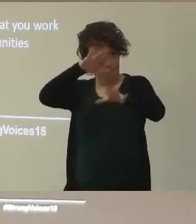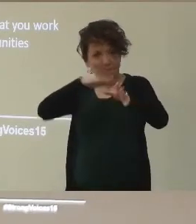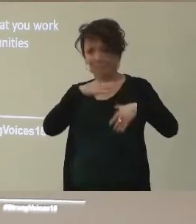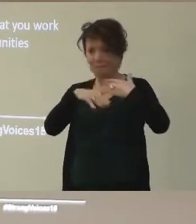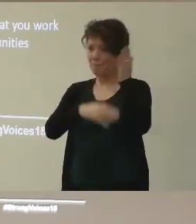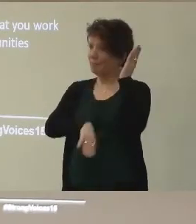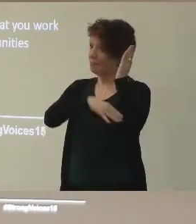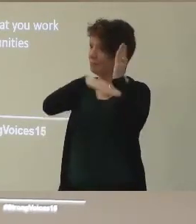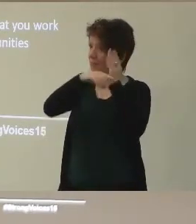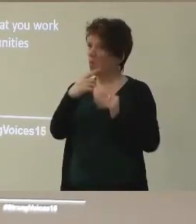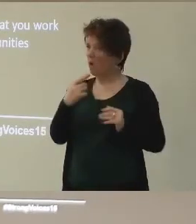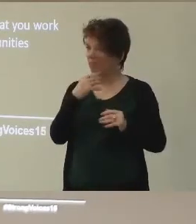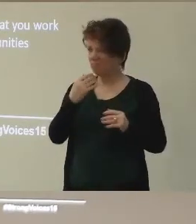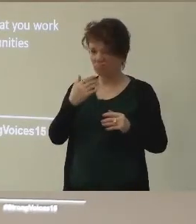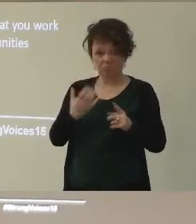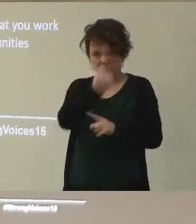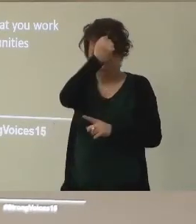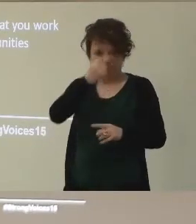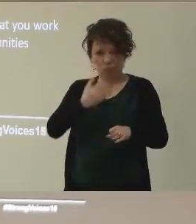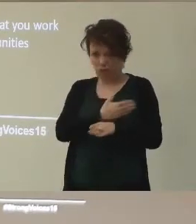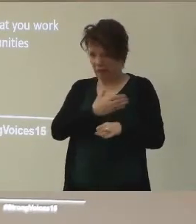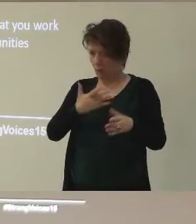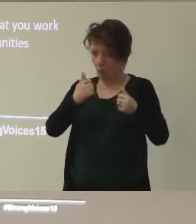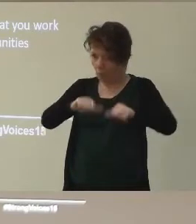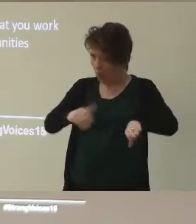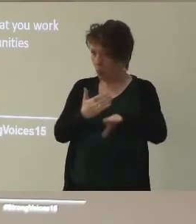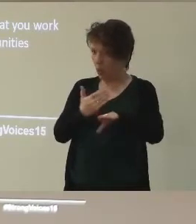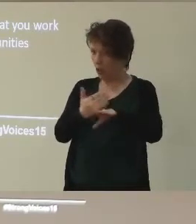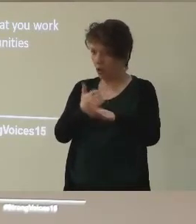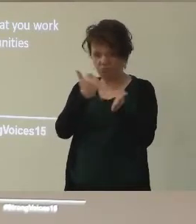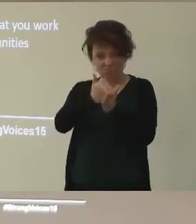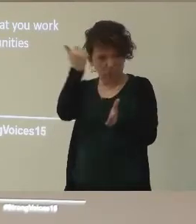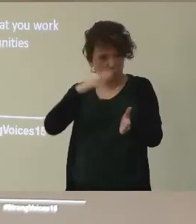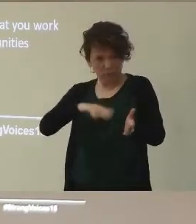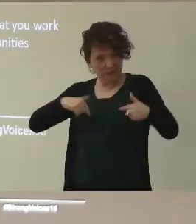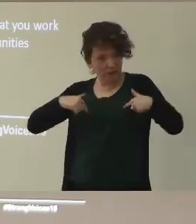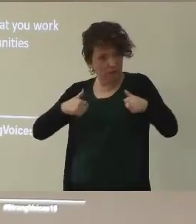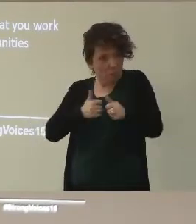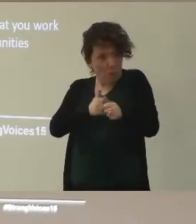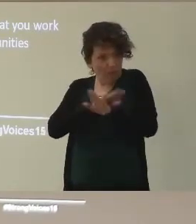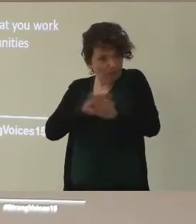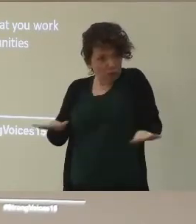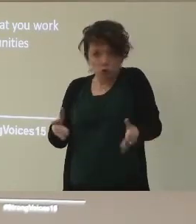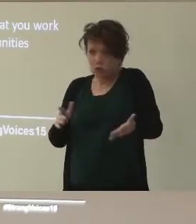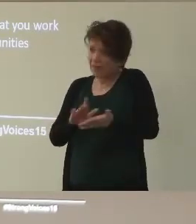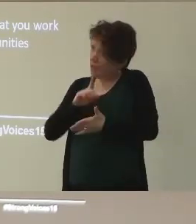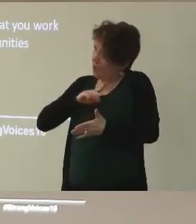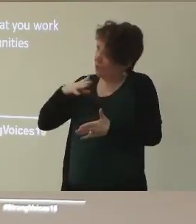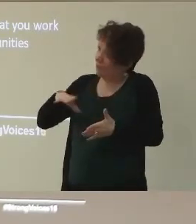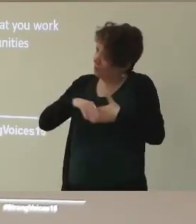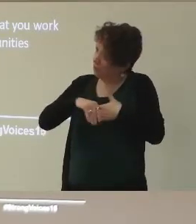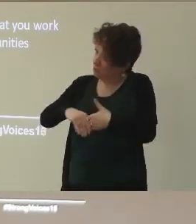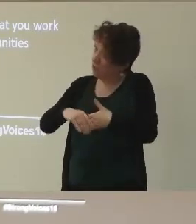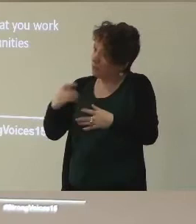gone on, one particular young man got on, got career, work, fantastic. He doesn't need us anymore, and that's what we need apprenticeships to do as